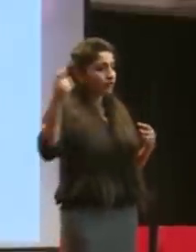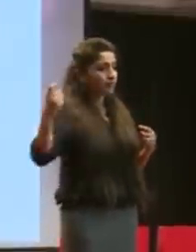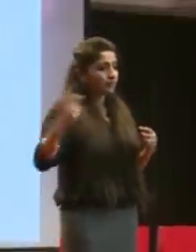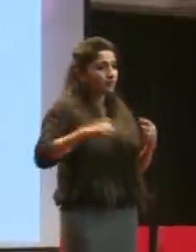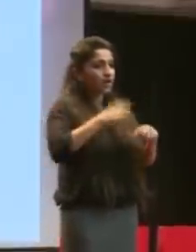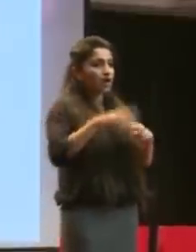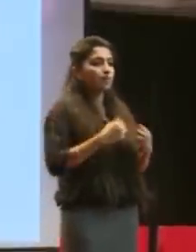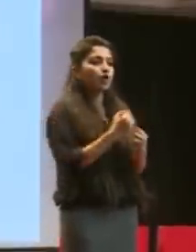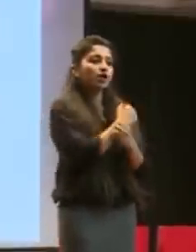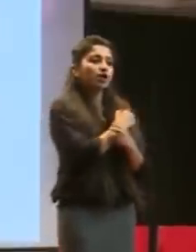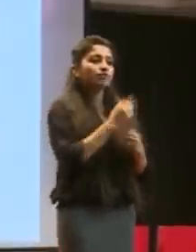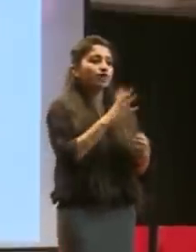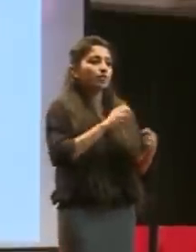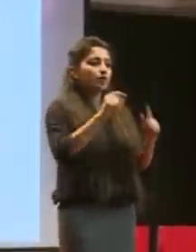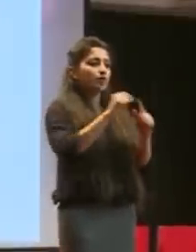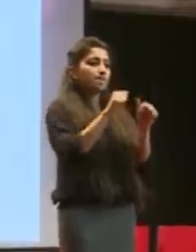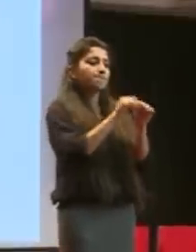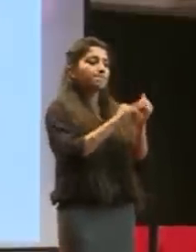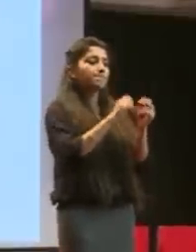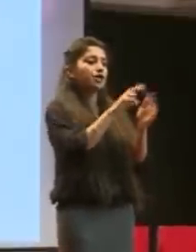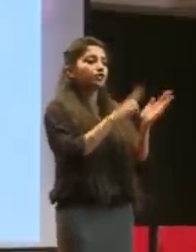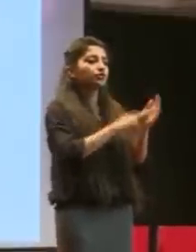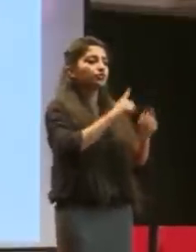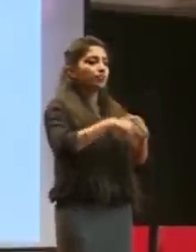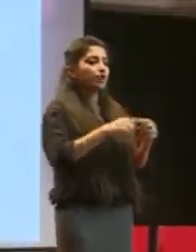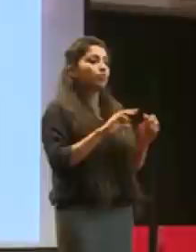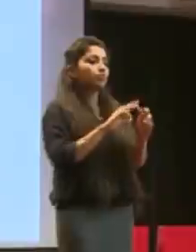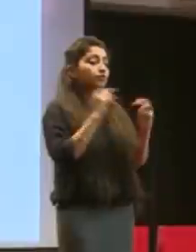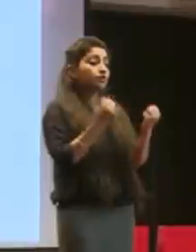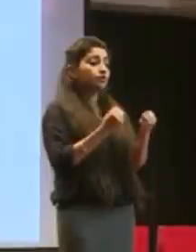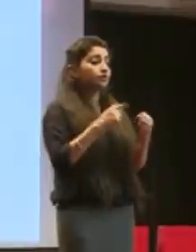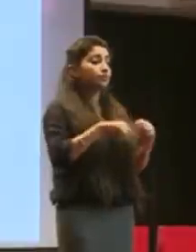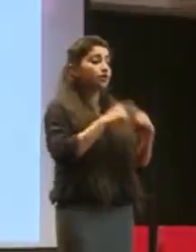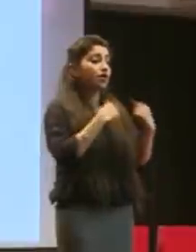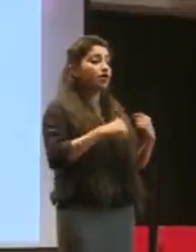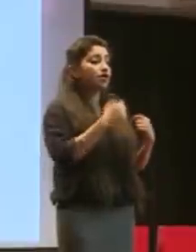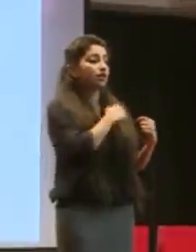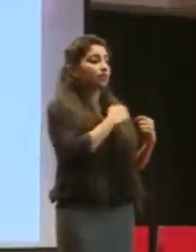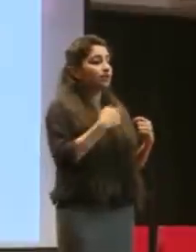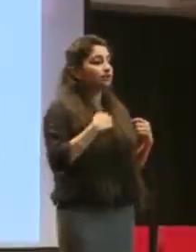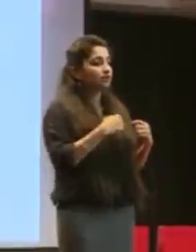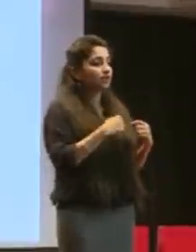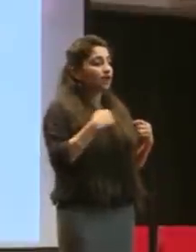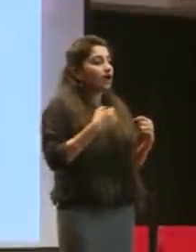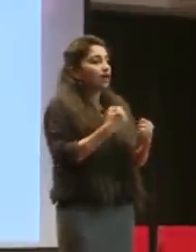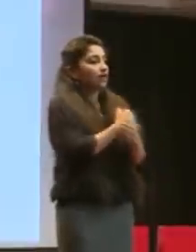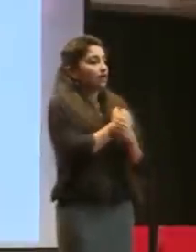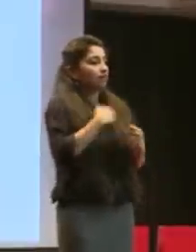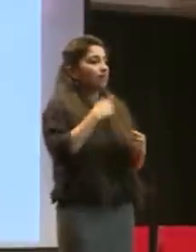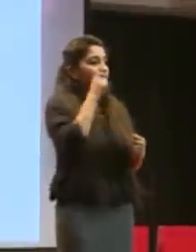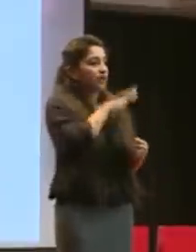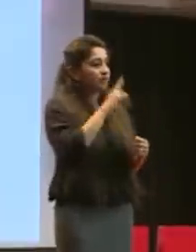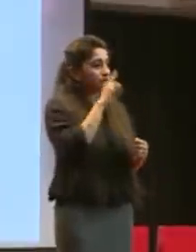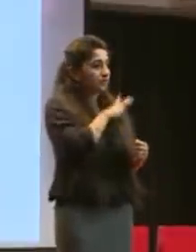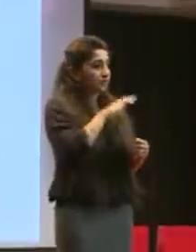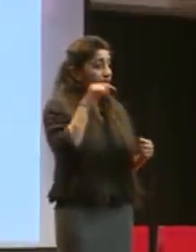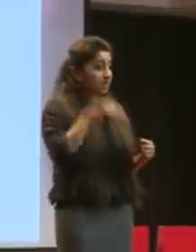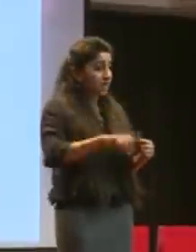quality and passion, something that hit me inside. I love my sibling, and that is how the